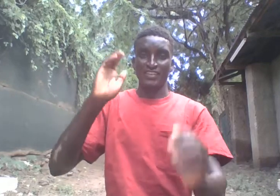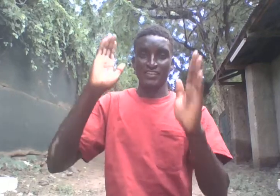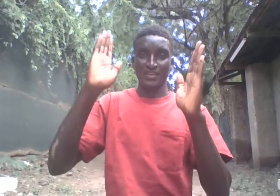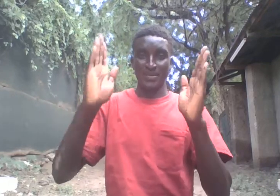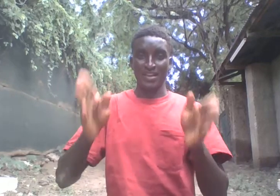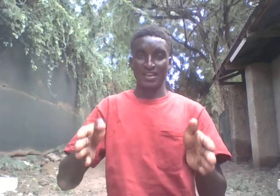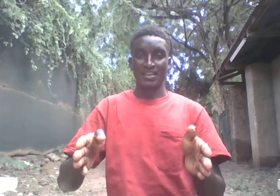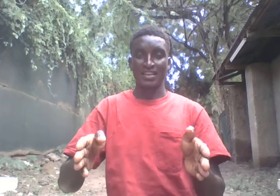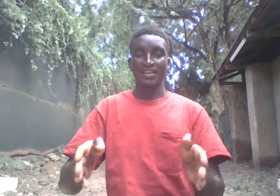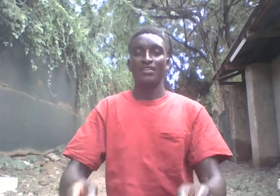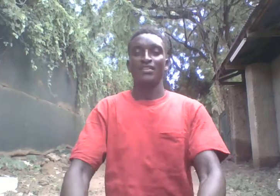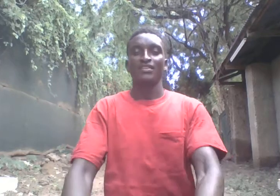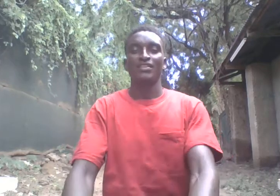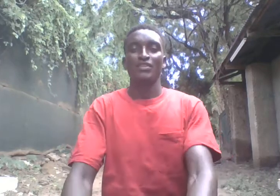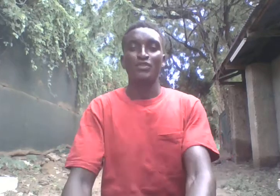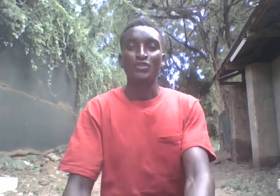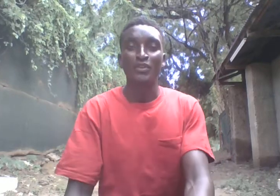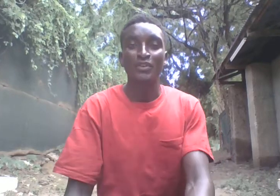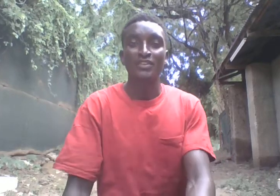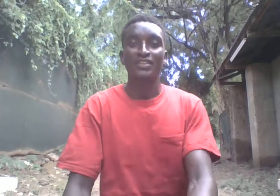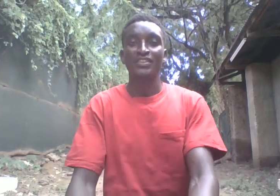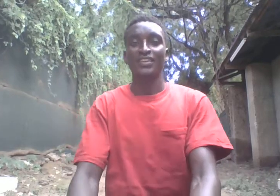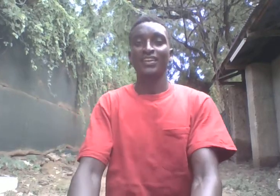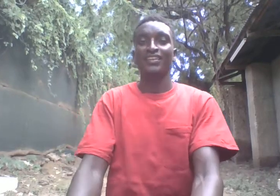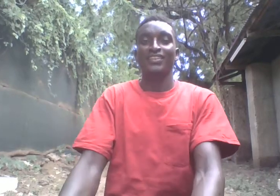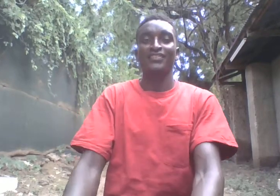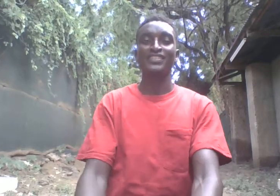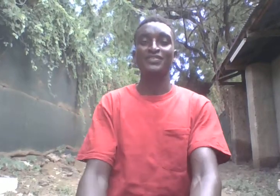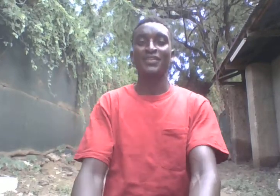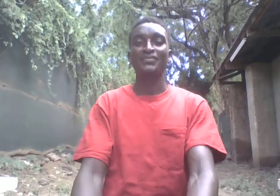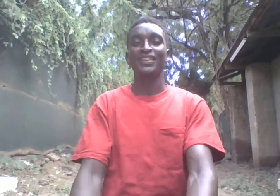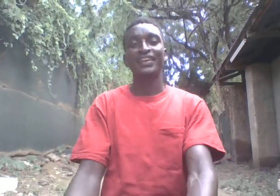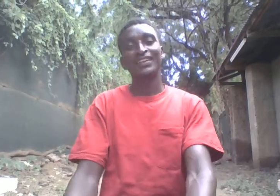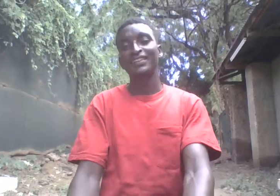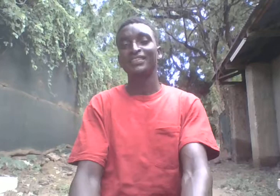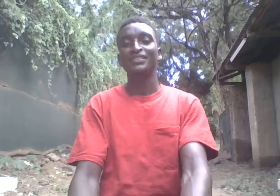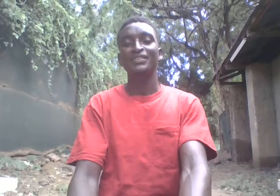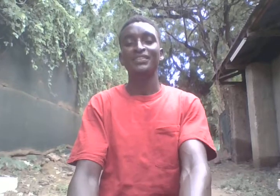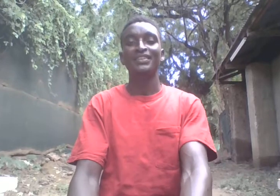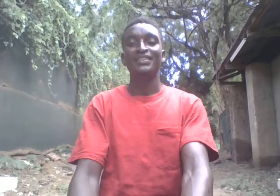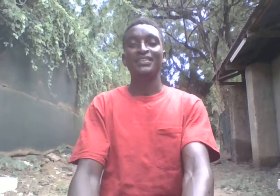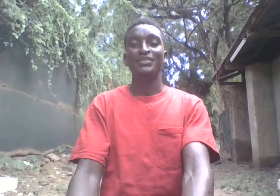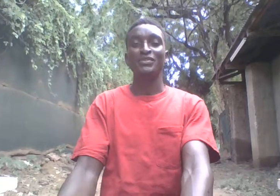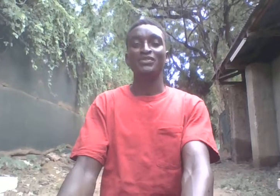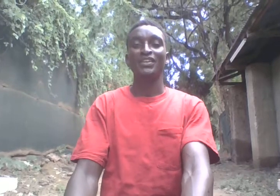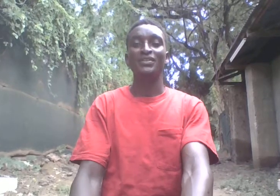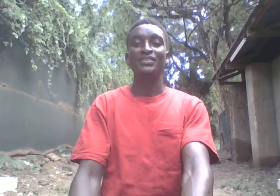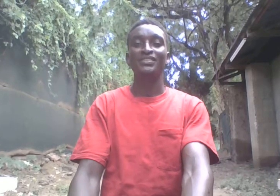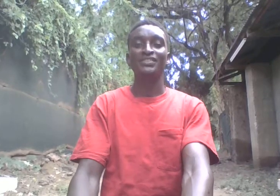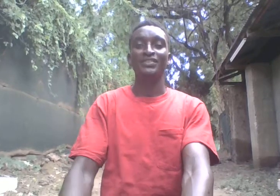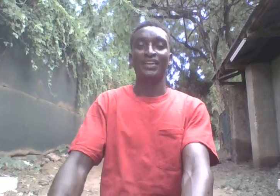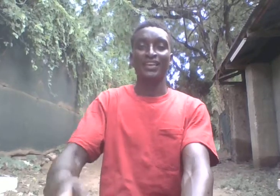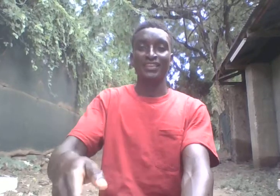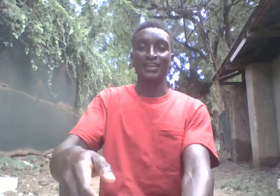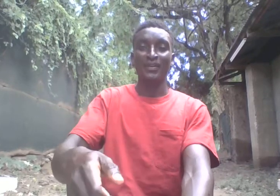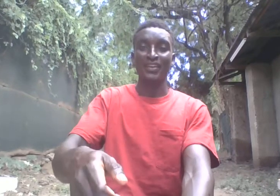fisherman. You draw the fish from the lake, you use the hooks. So like the way